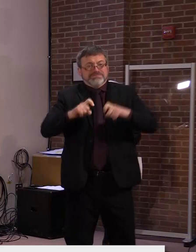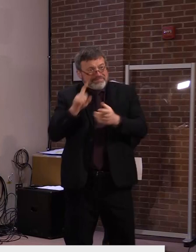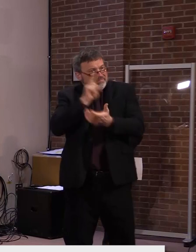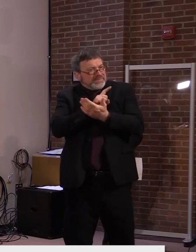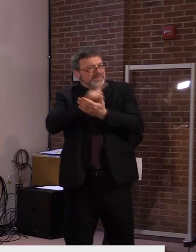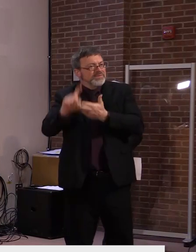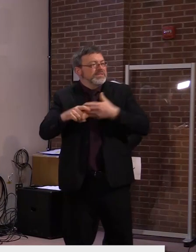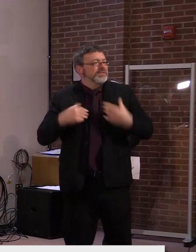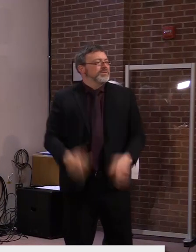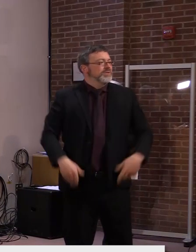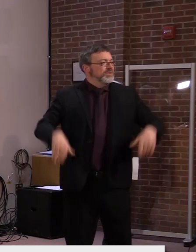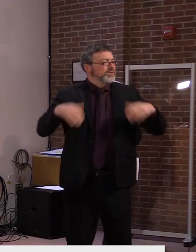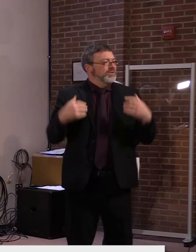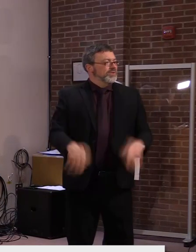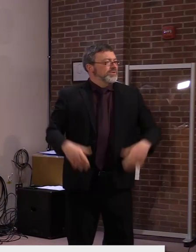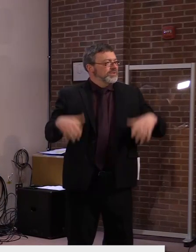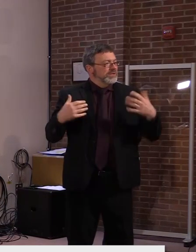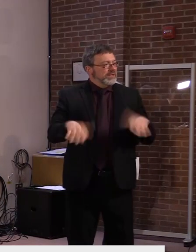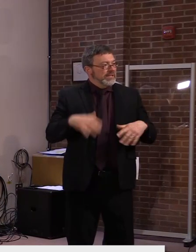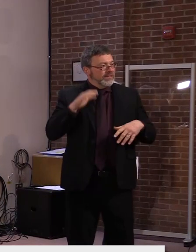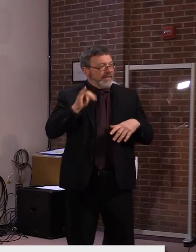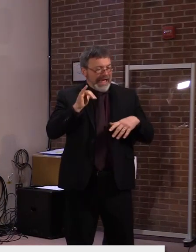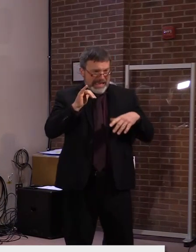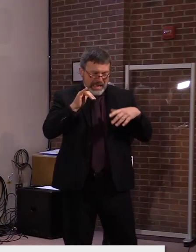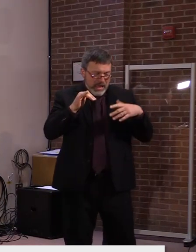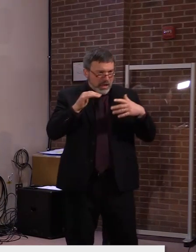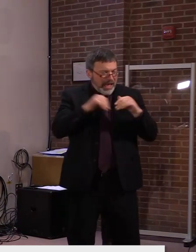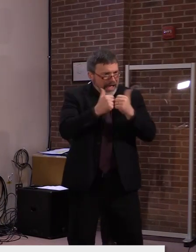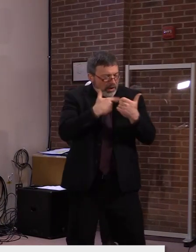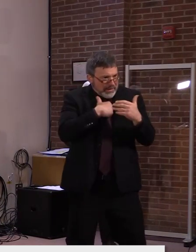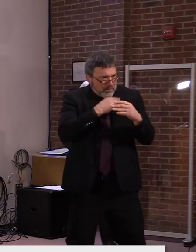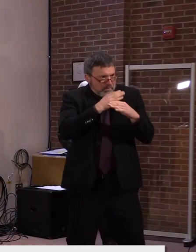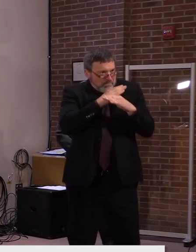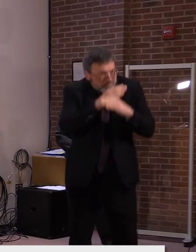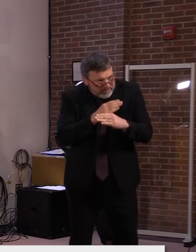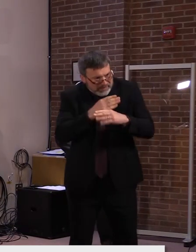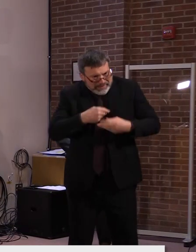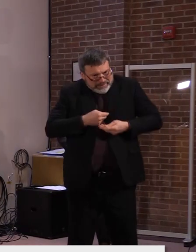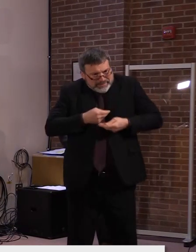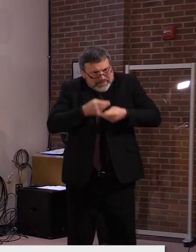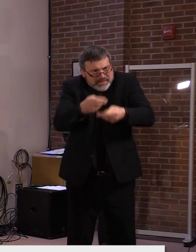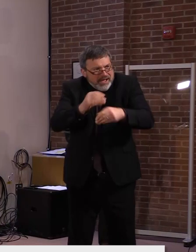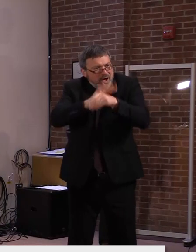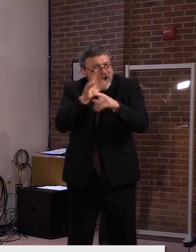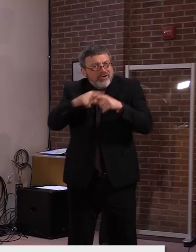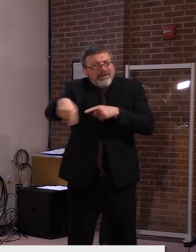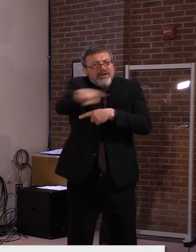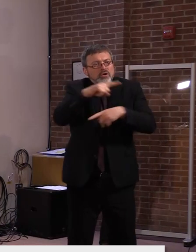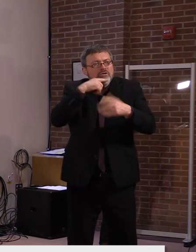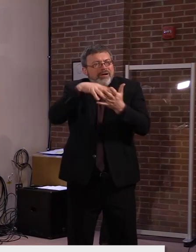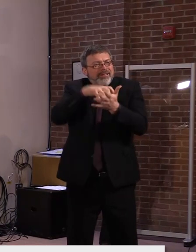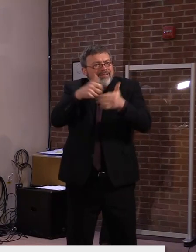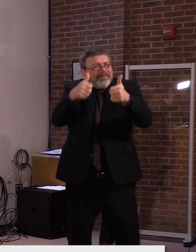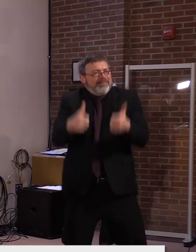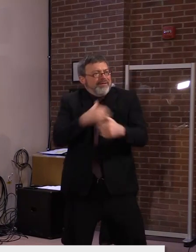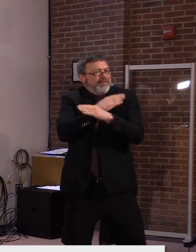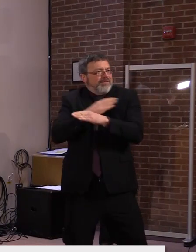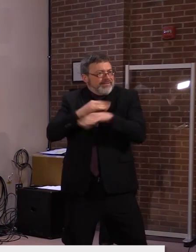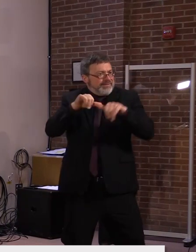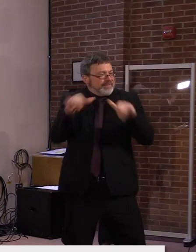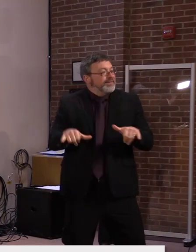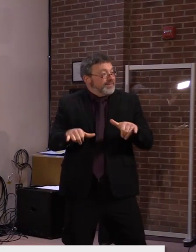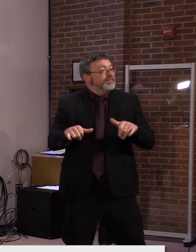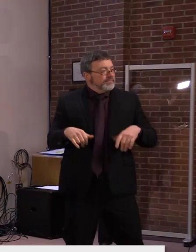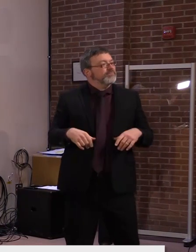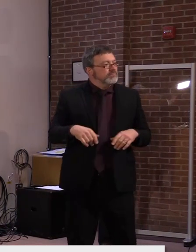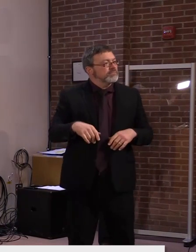Thanksgiving. And most importantly, if you're sick, stay home. I know you want to see